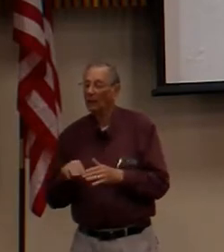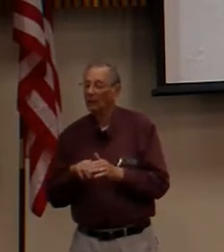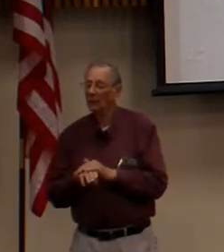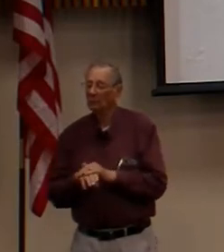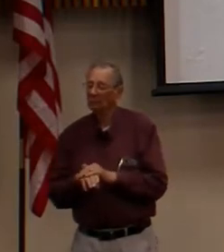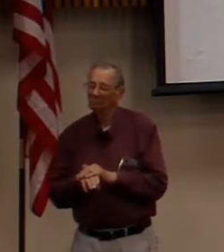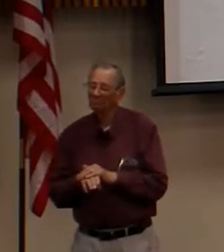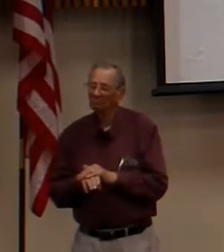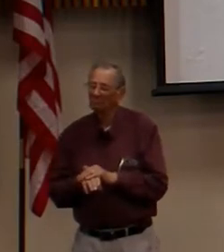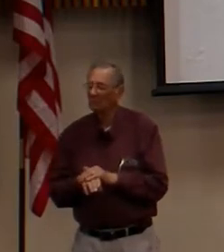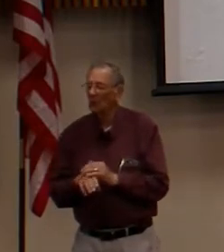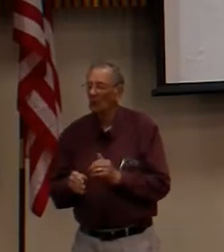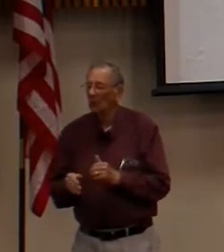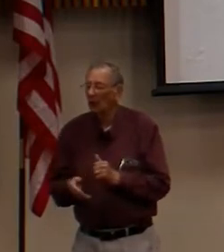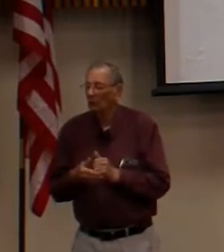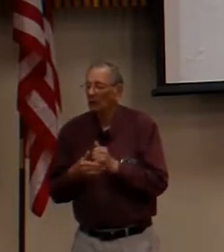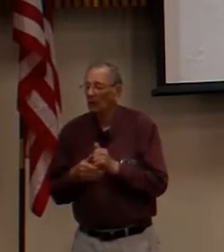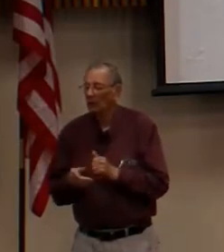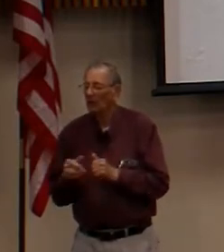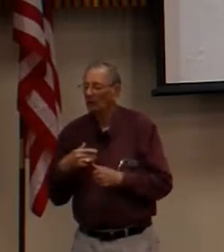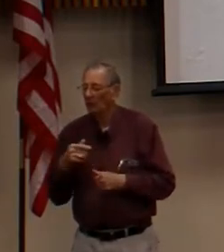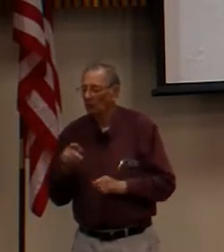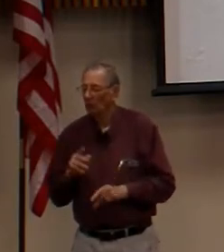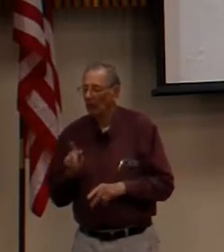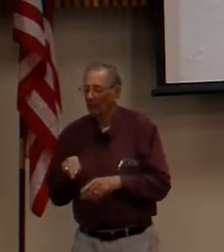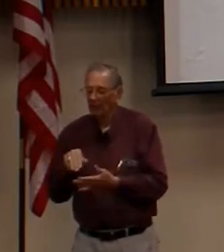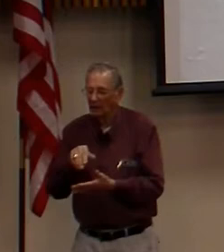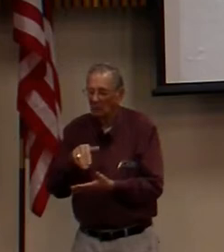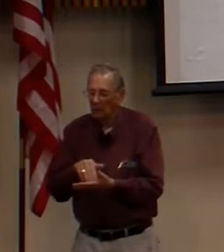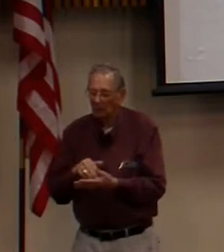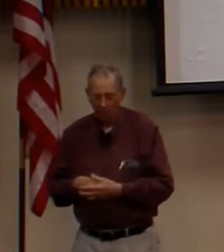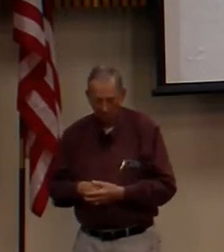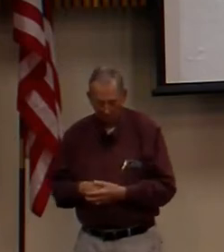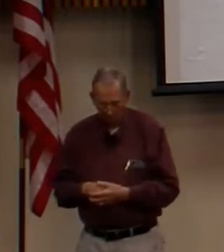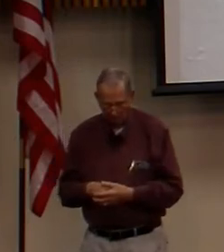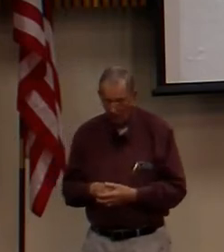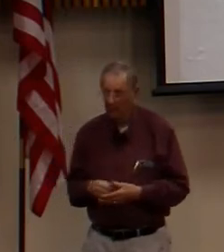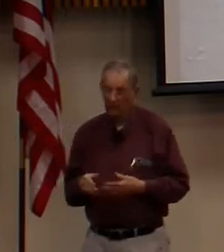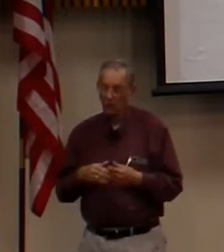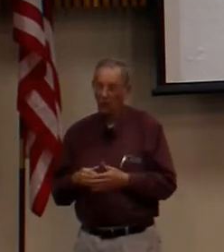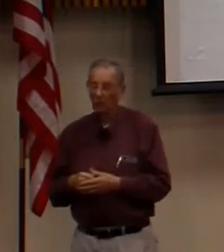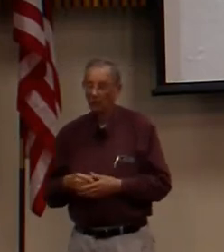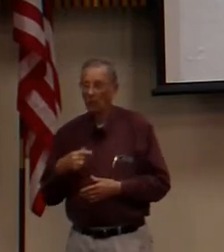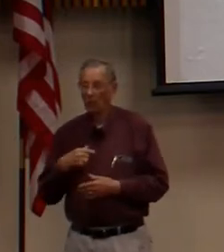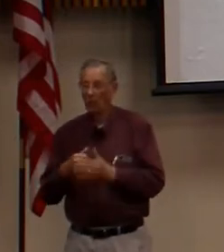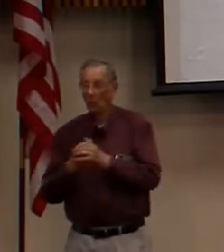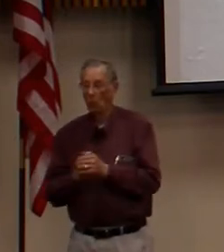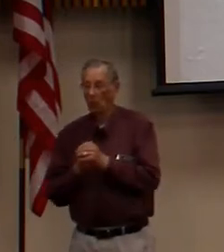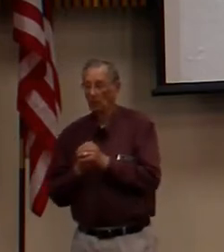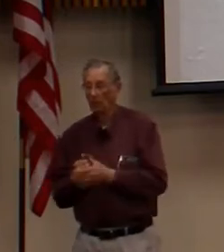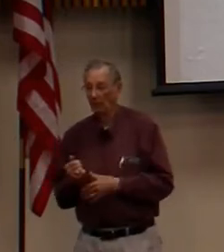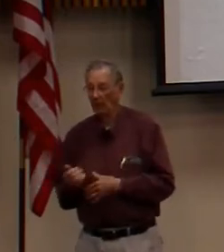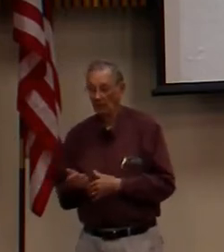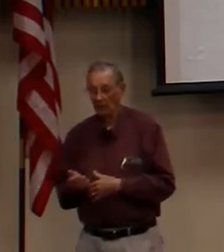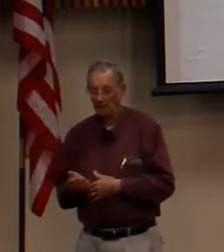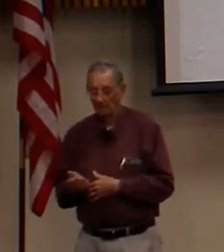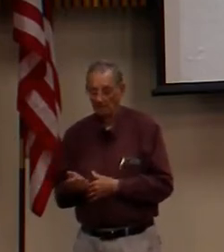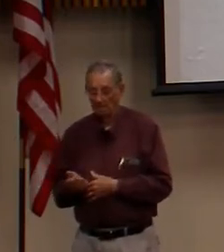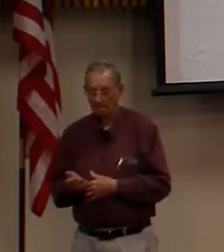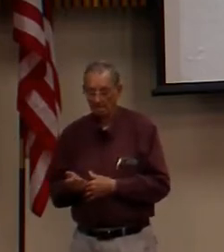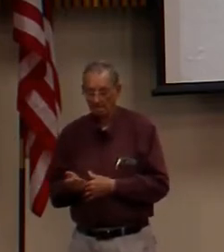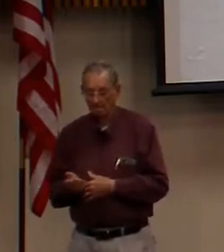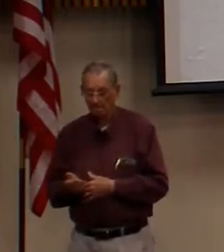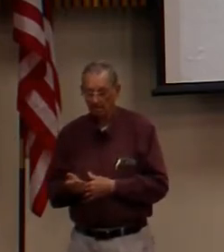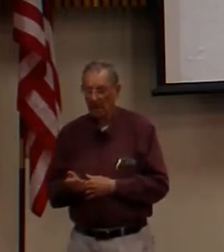that, which is helpful if you have a guy like that. Anyway, we were in worship service here, and they